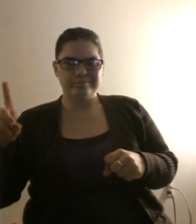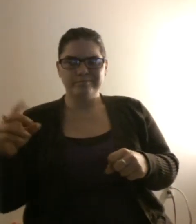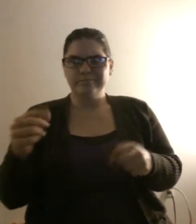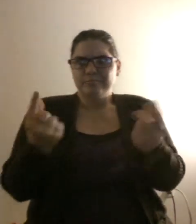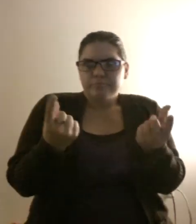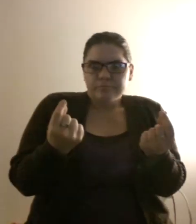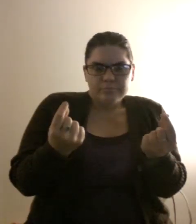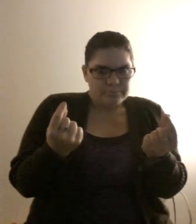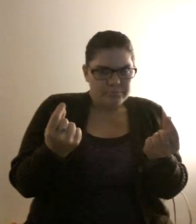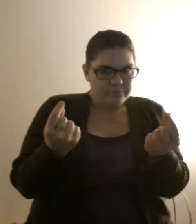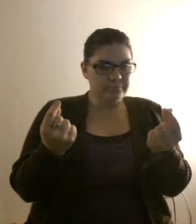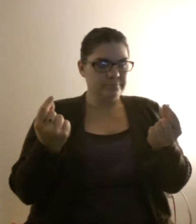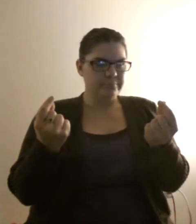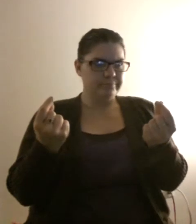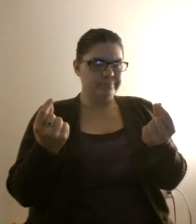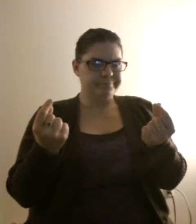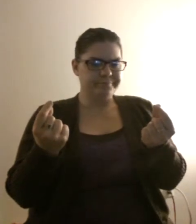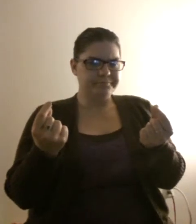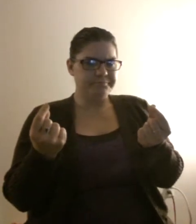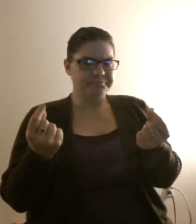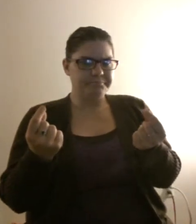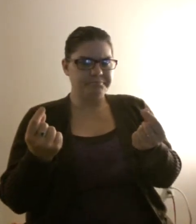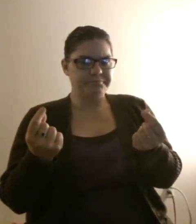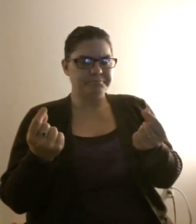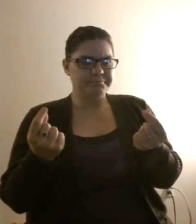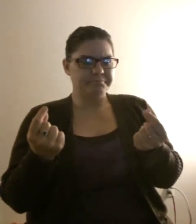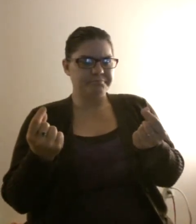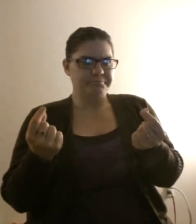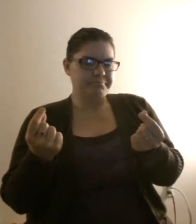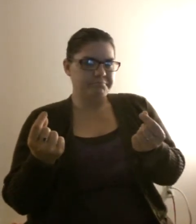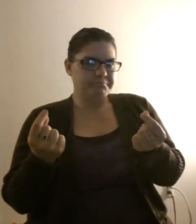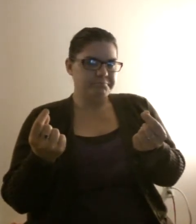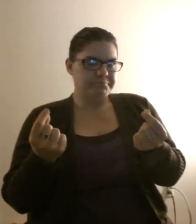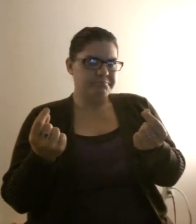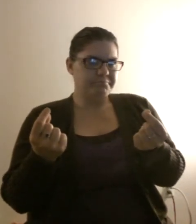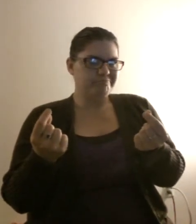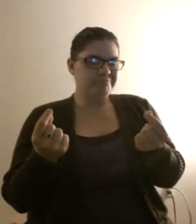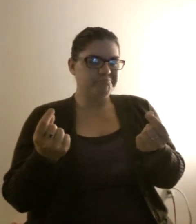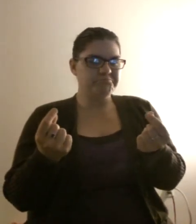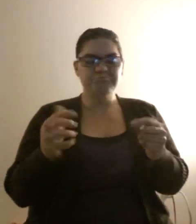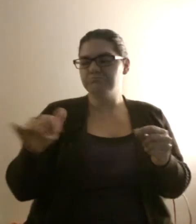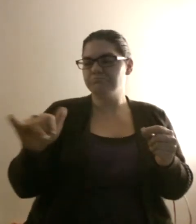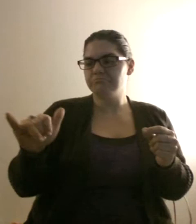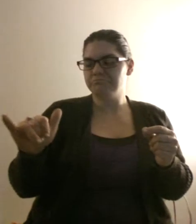To get it to go from a gas to a liquid. It's the same thing you have to do to make it go from a liquid to a solid.